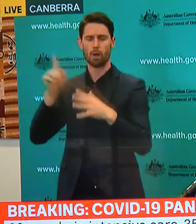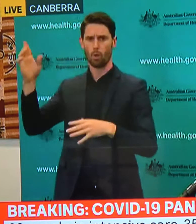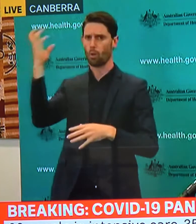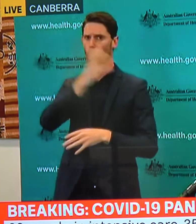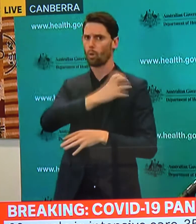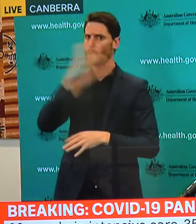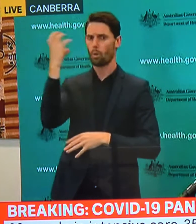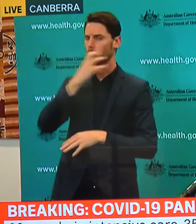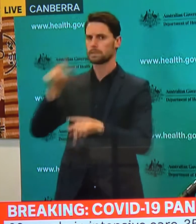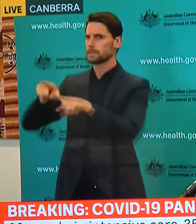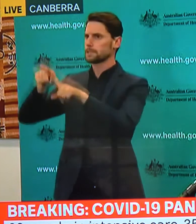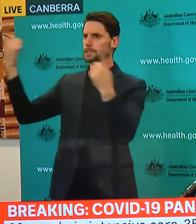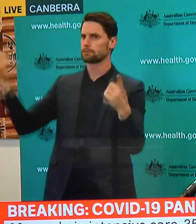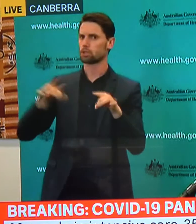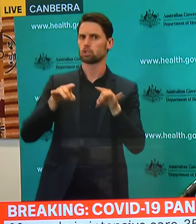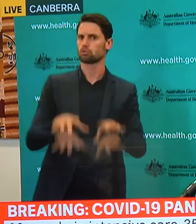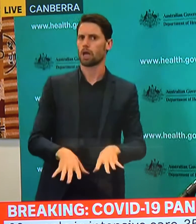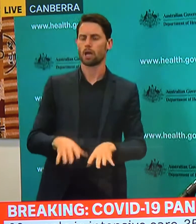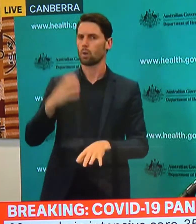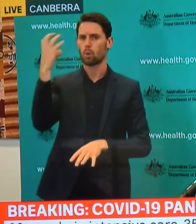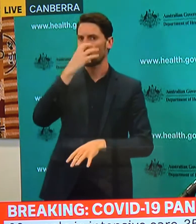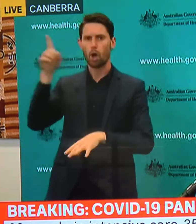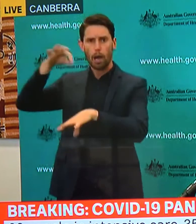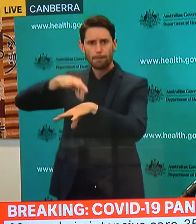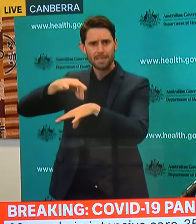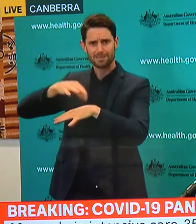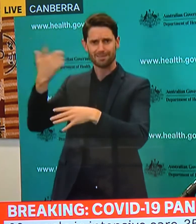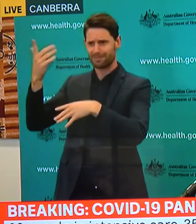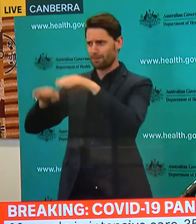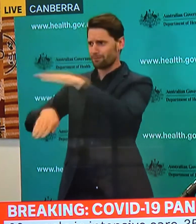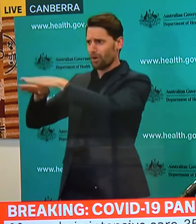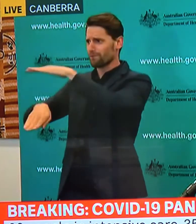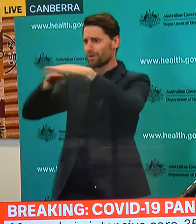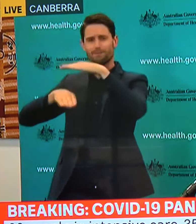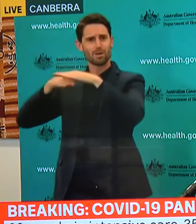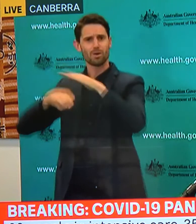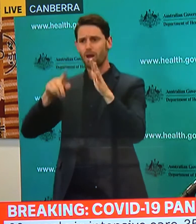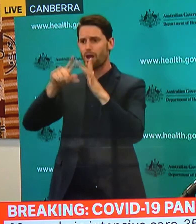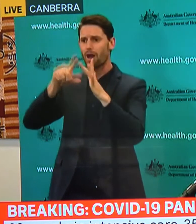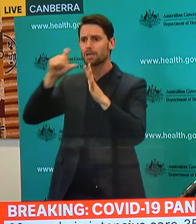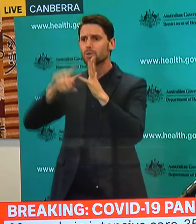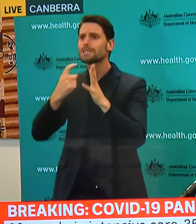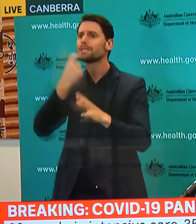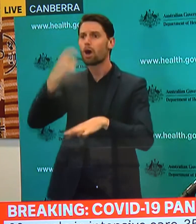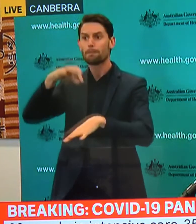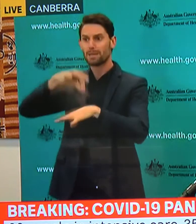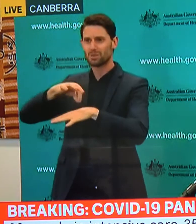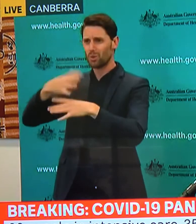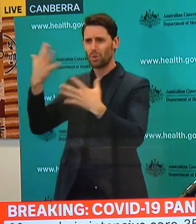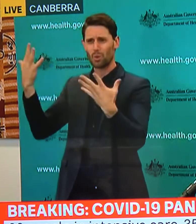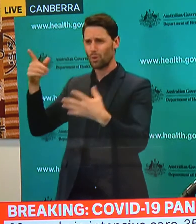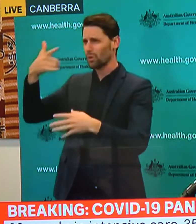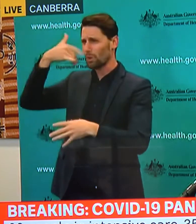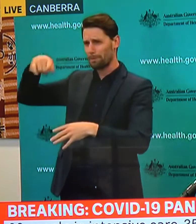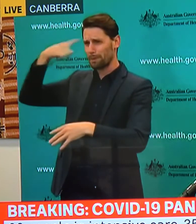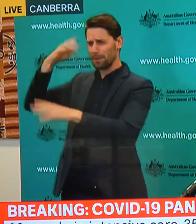with. In total, the ones in hospital, the ones in intensive care, and many, many deaths. Keeping up with that